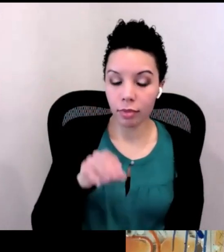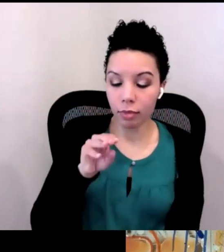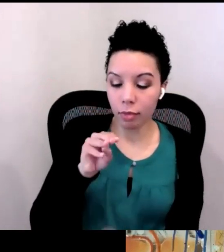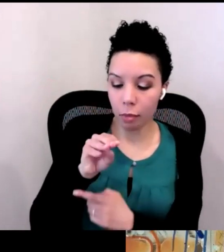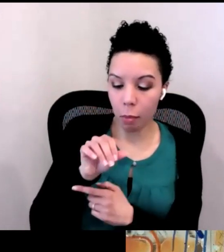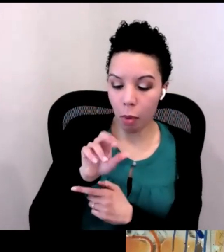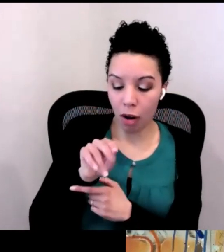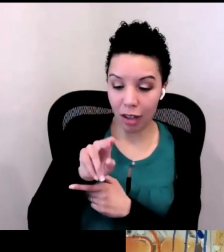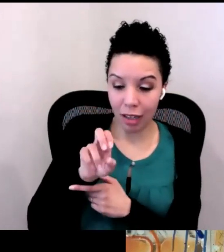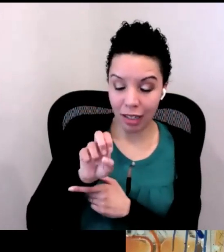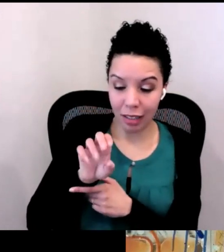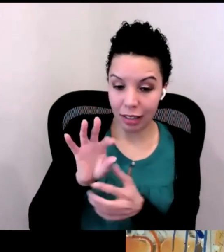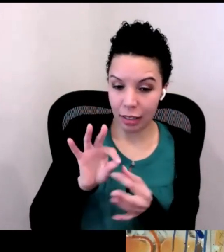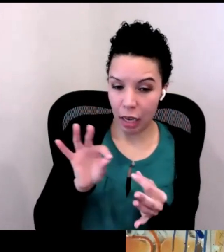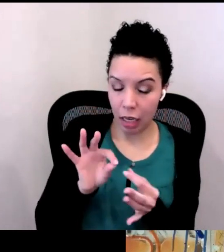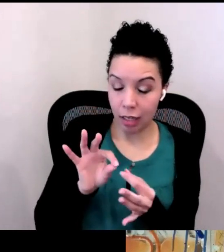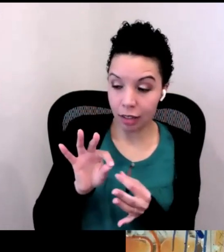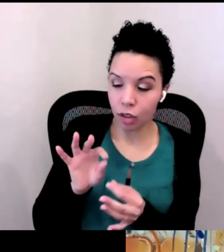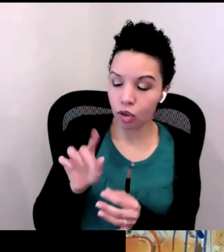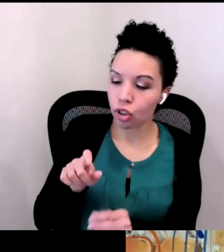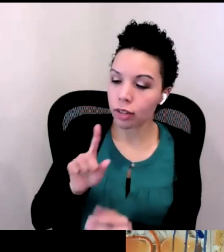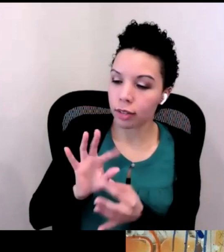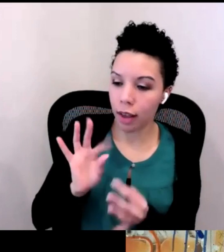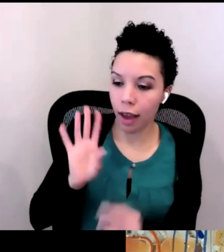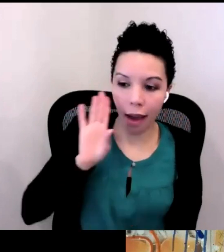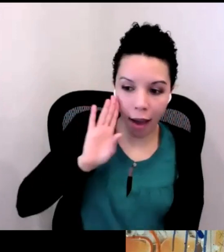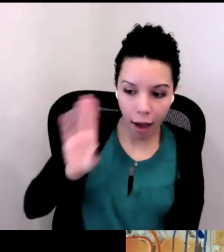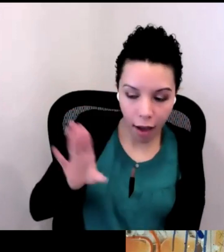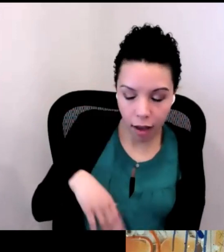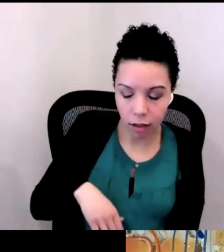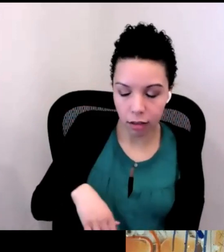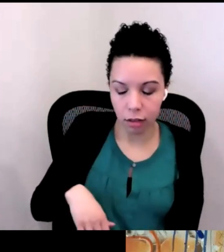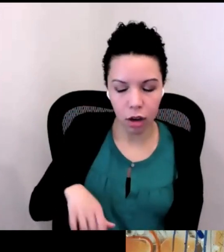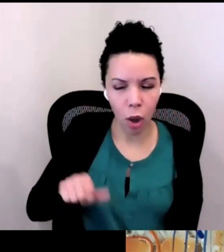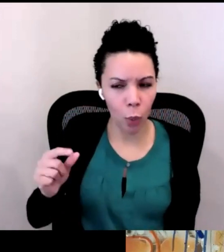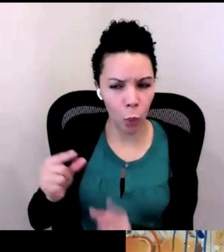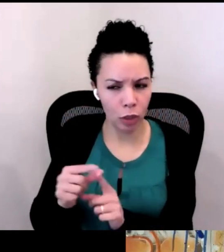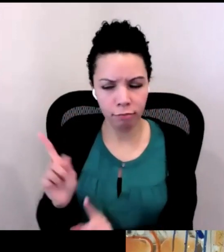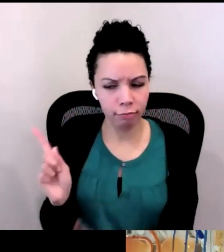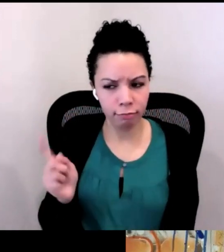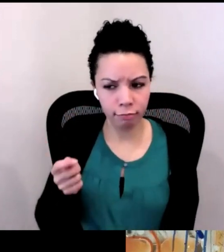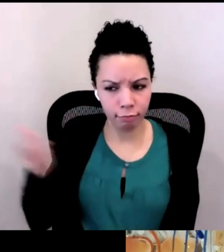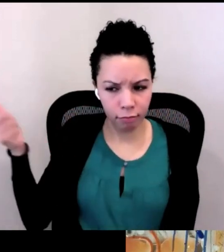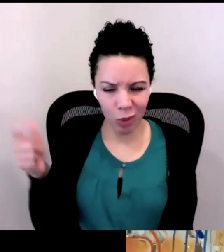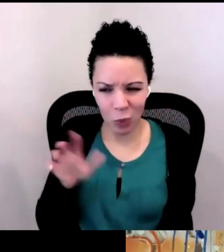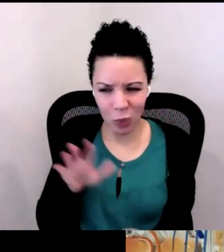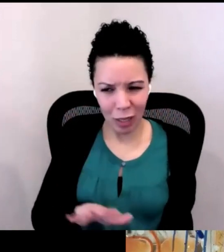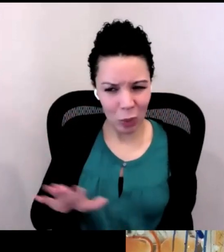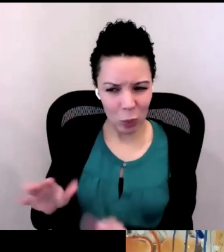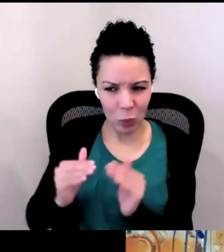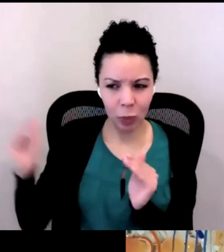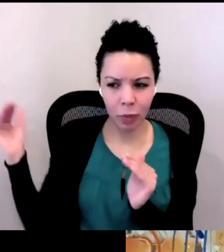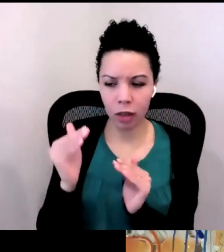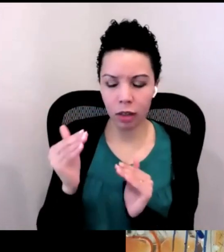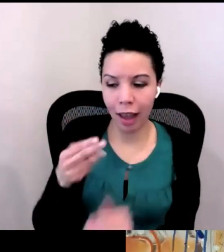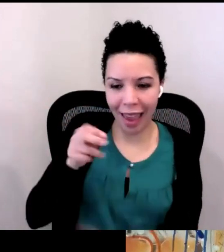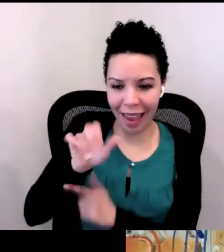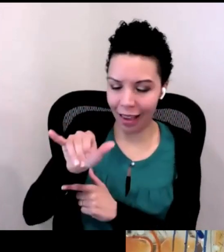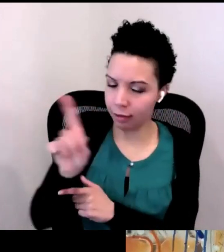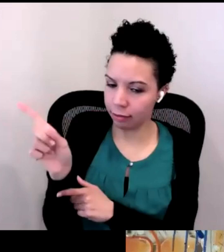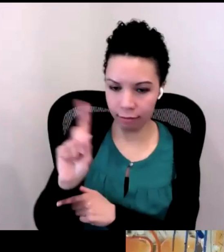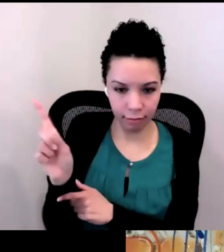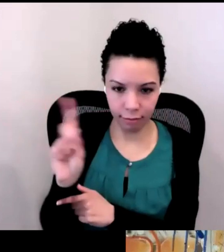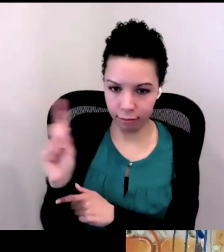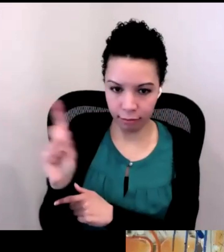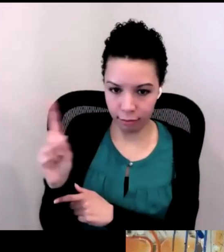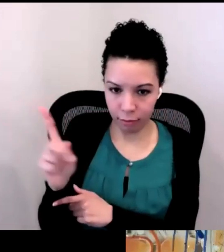What word did she say not to use? And I agree. It's too casual. Oh man. Don't use hey. She's telling you right now, she sees this,